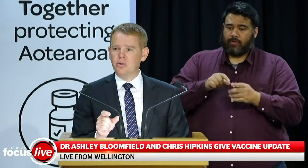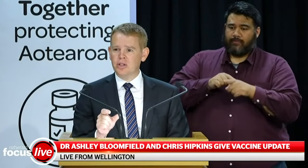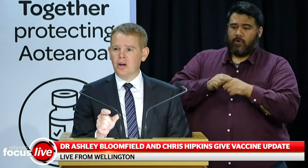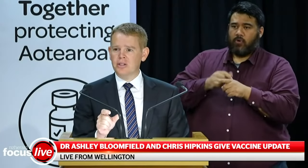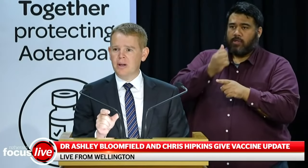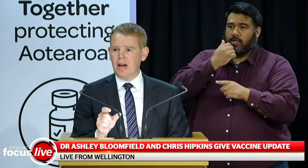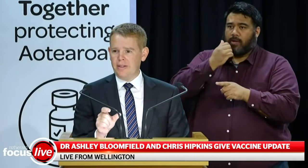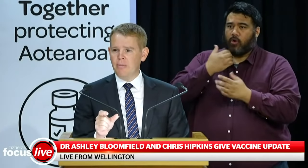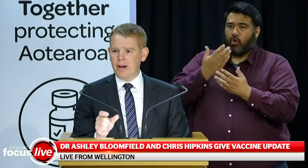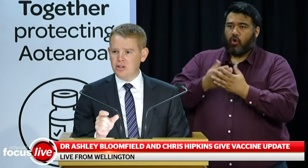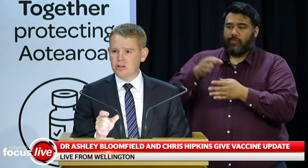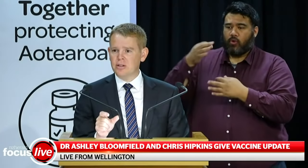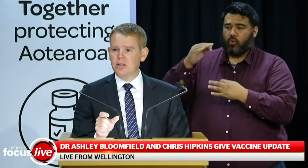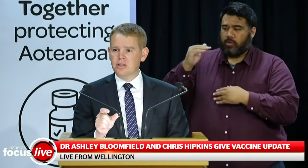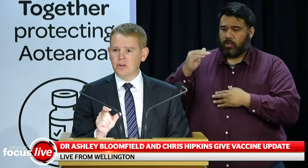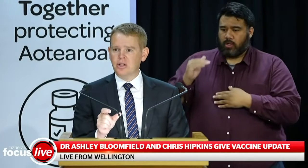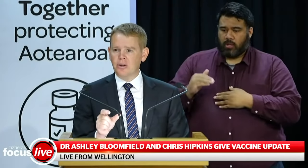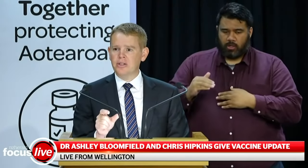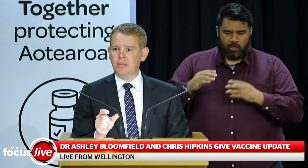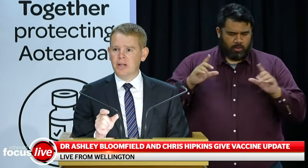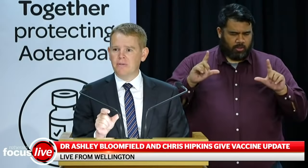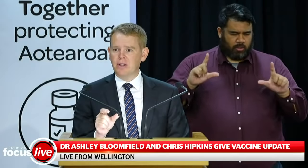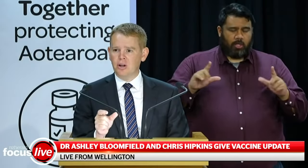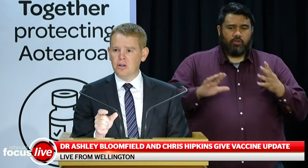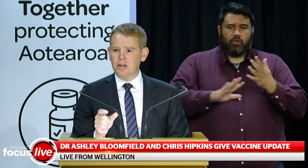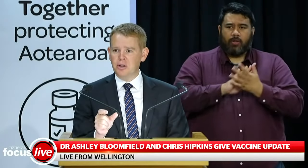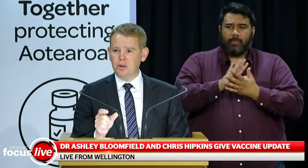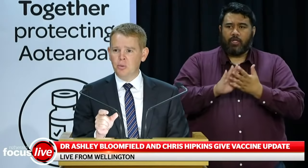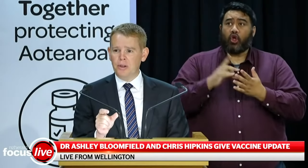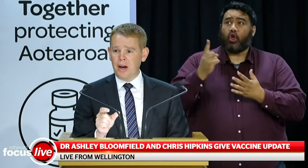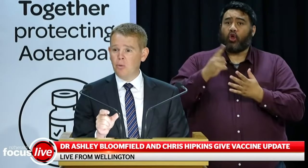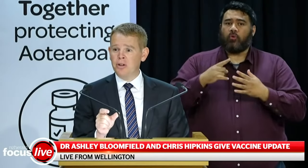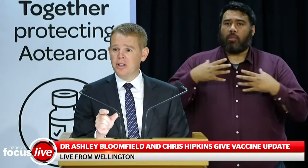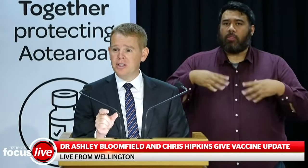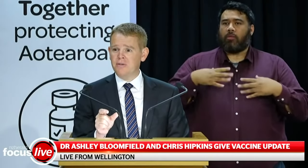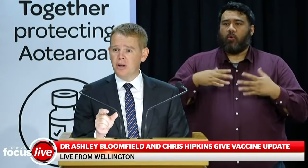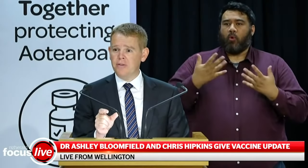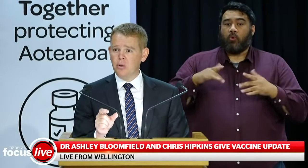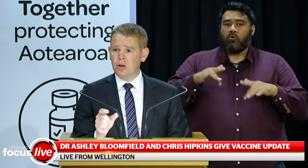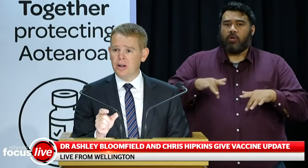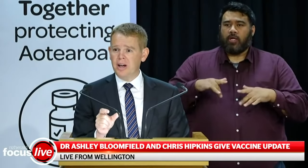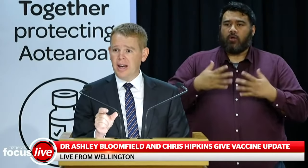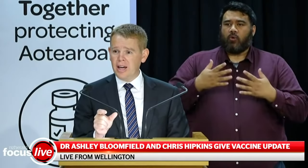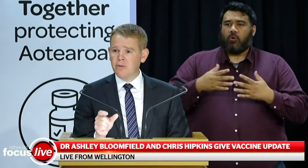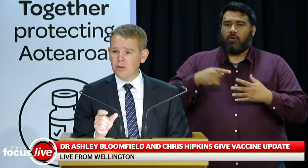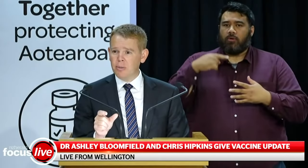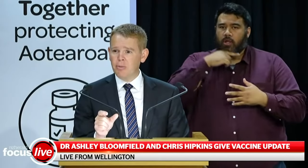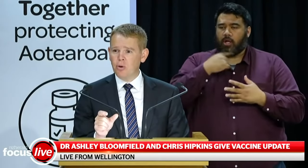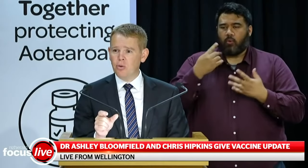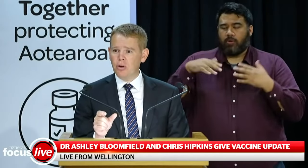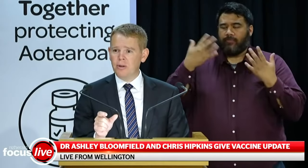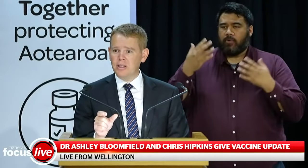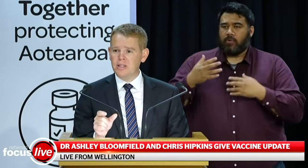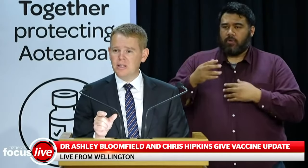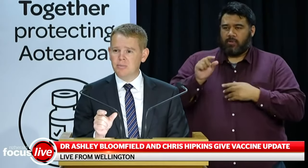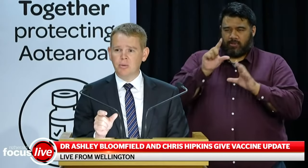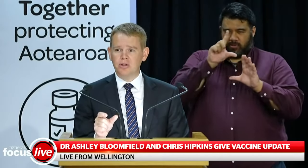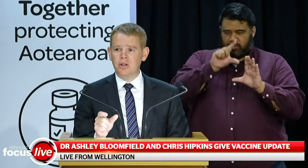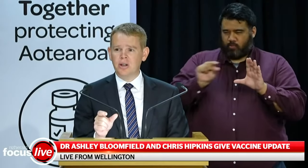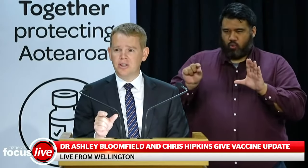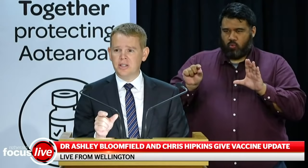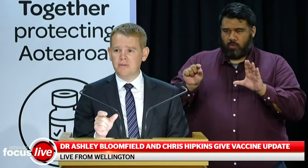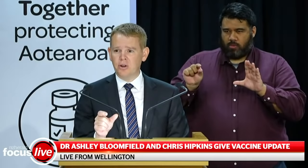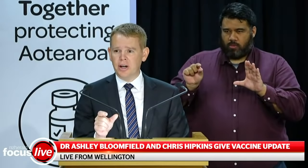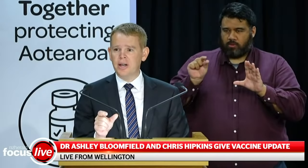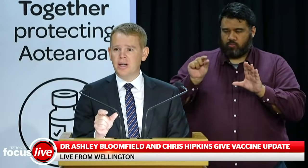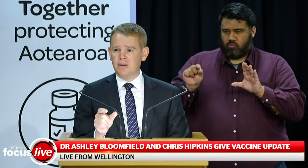the issue is going to be at the margins. So it's going to be, if that wouldn't identify if there were a handful of people who weren't being tested, but it would